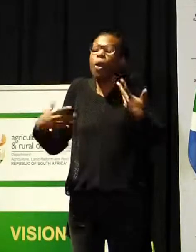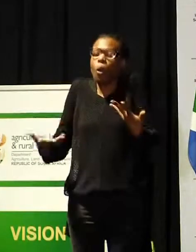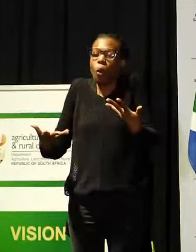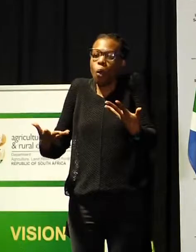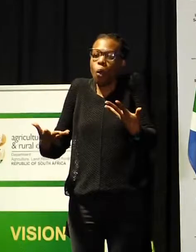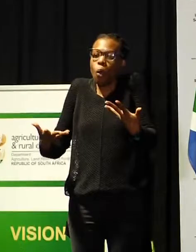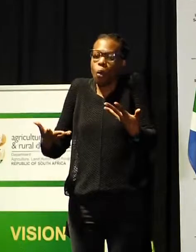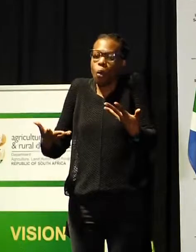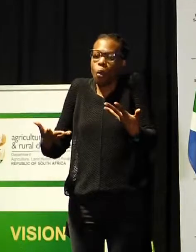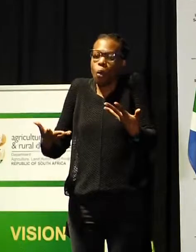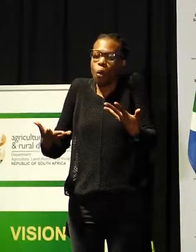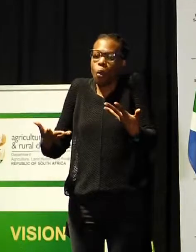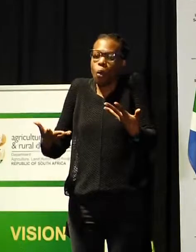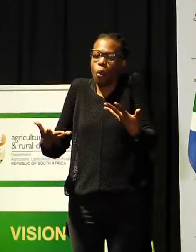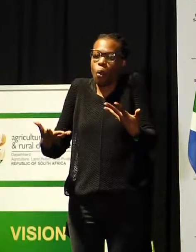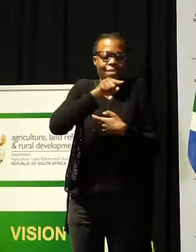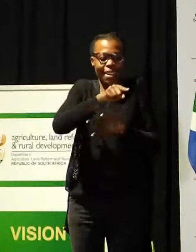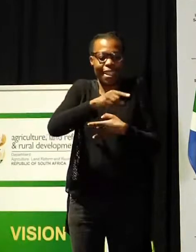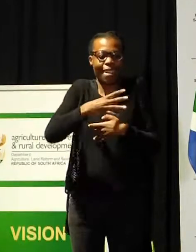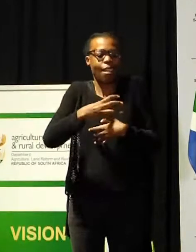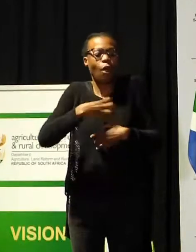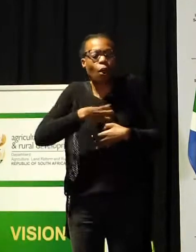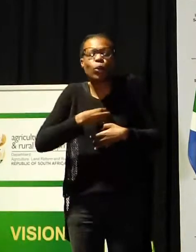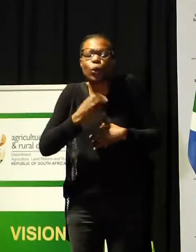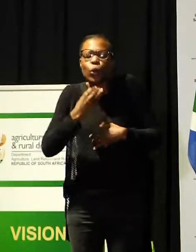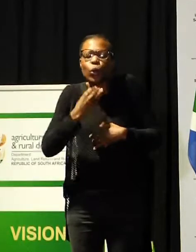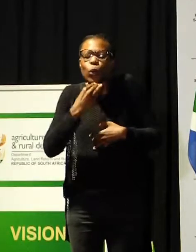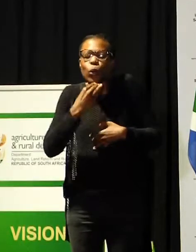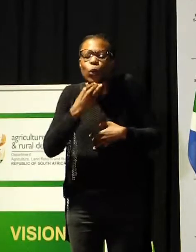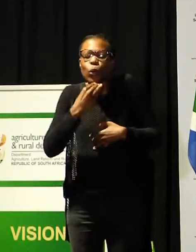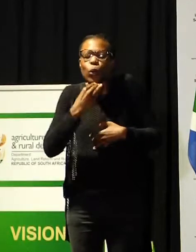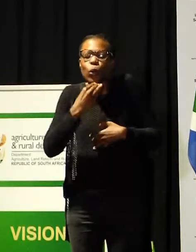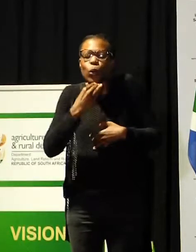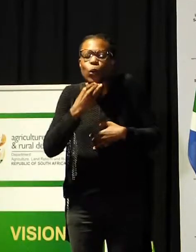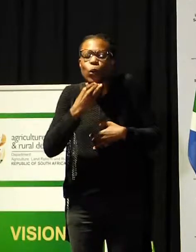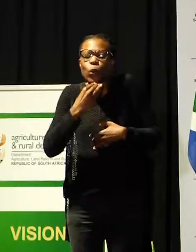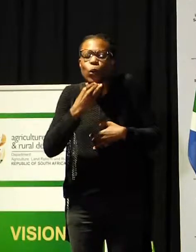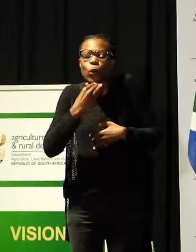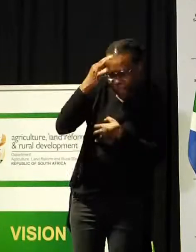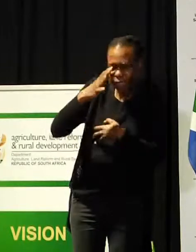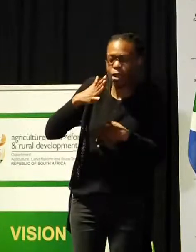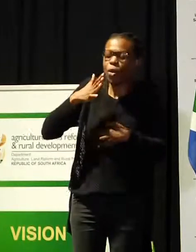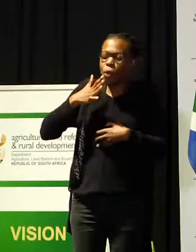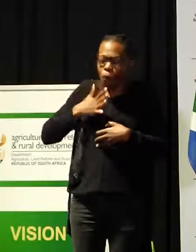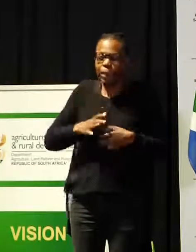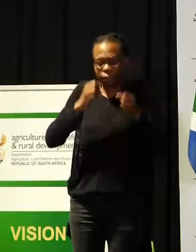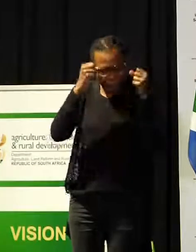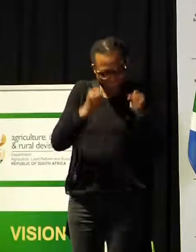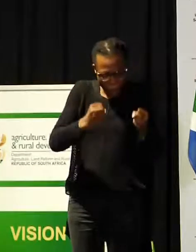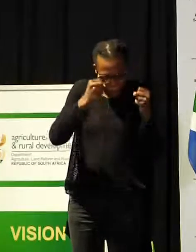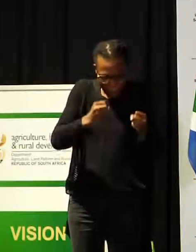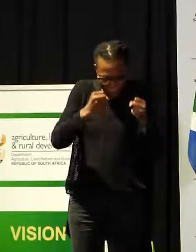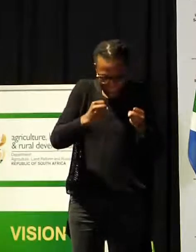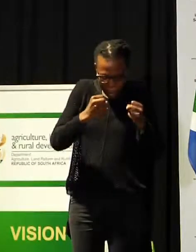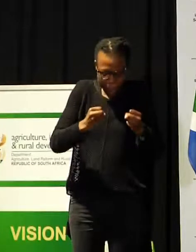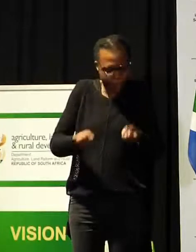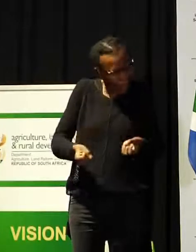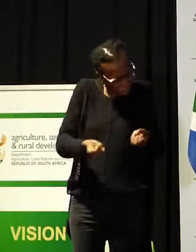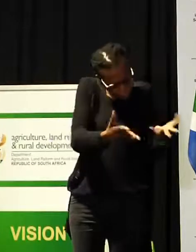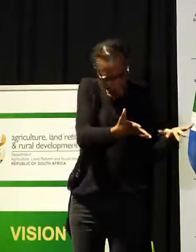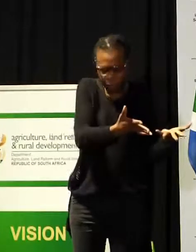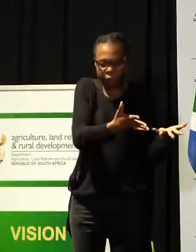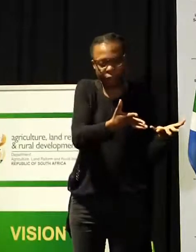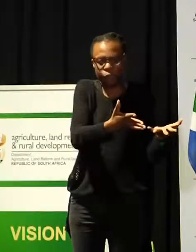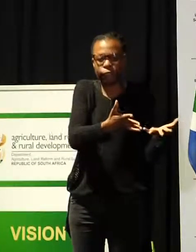land neighboring these communities and used by these communities, the state should release this type of